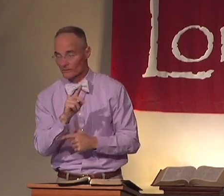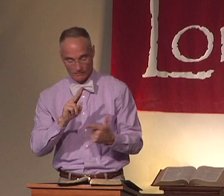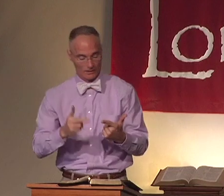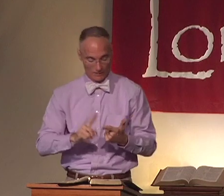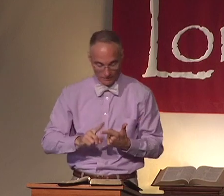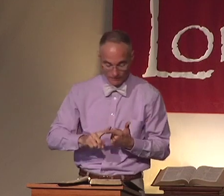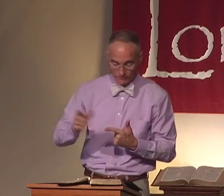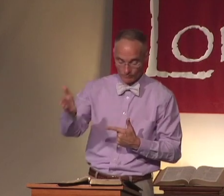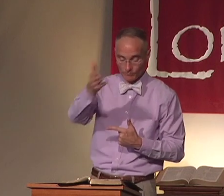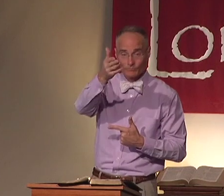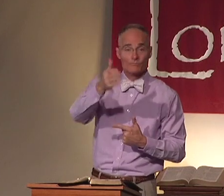Peace is the first gift.